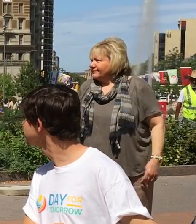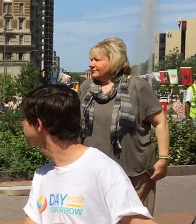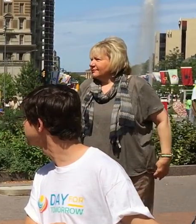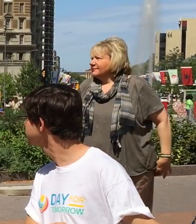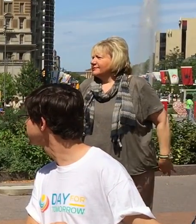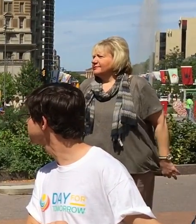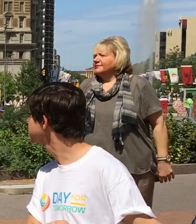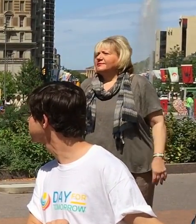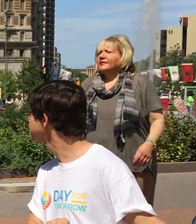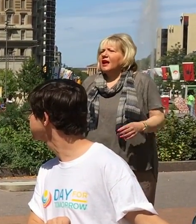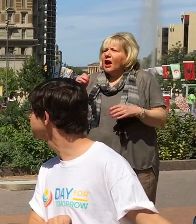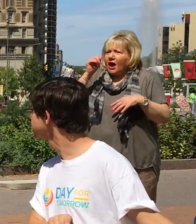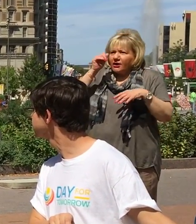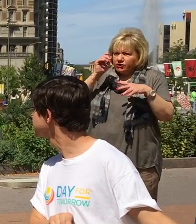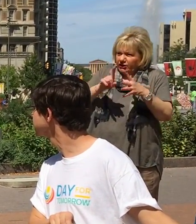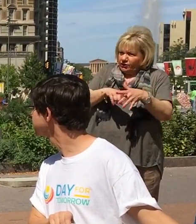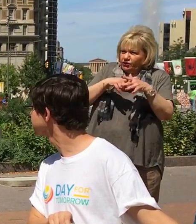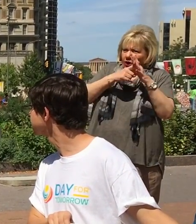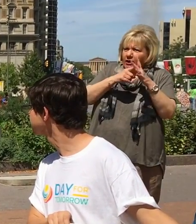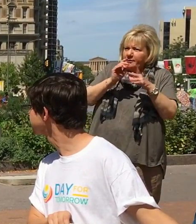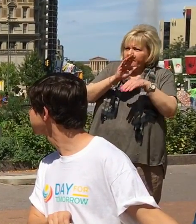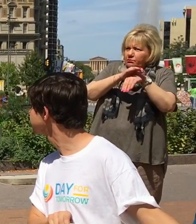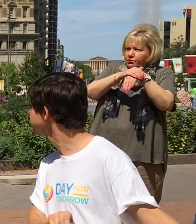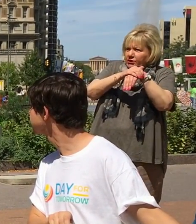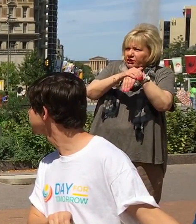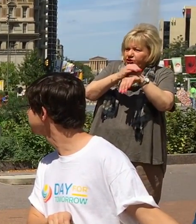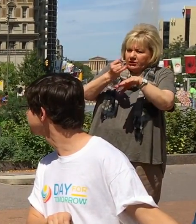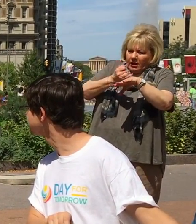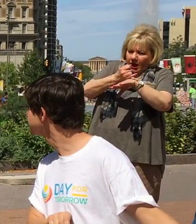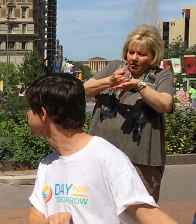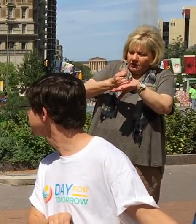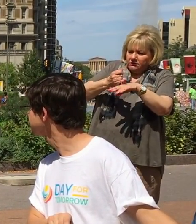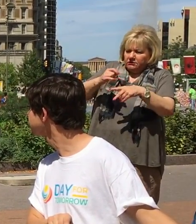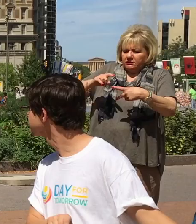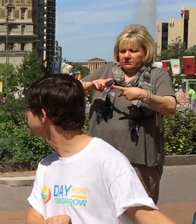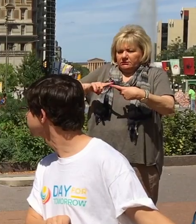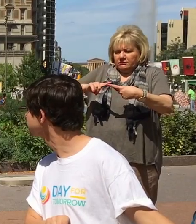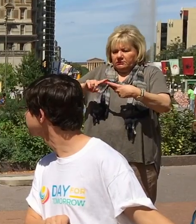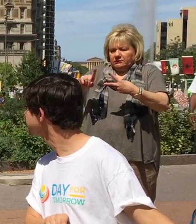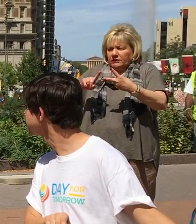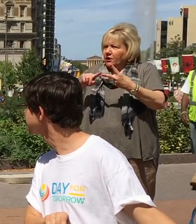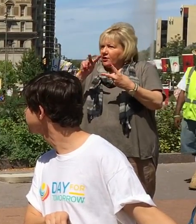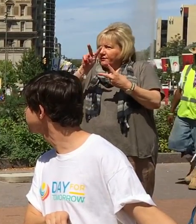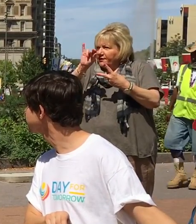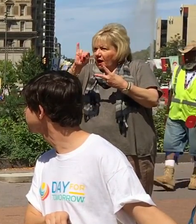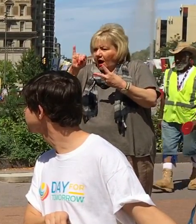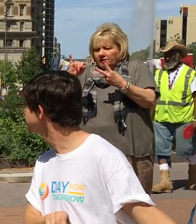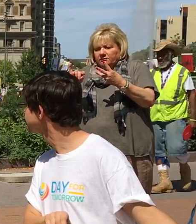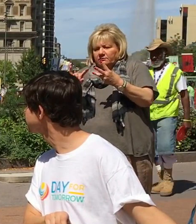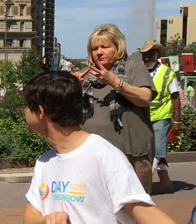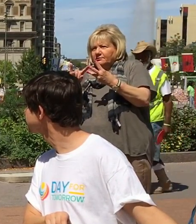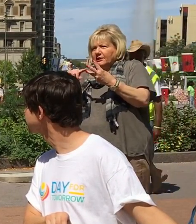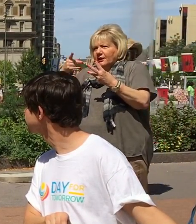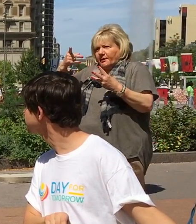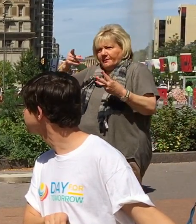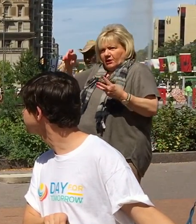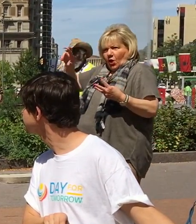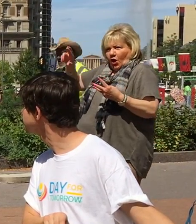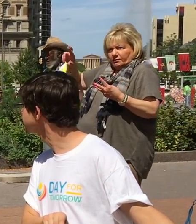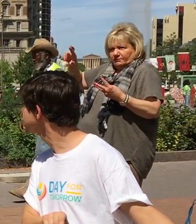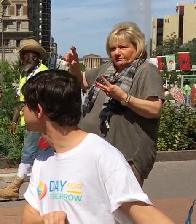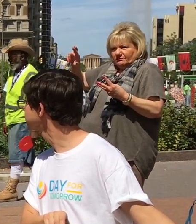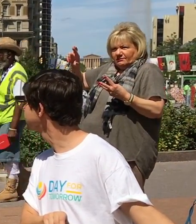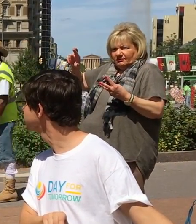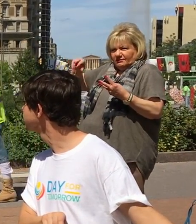began through the British Islands and affected the Virgin Islands and Puerto Rico to an extent. The